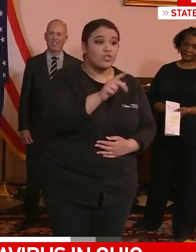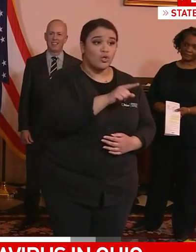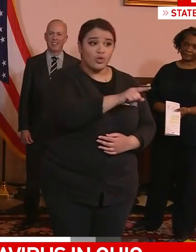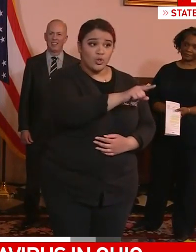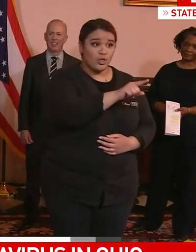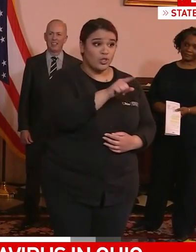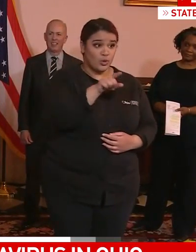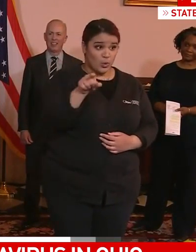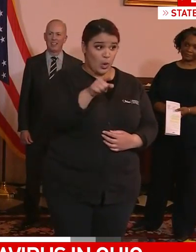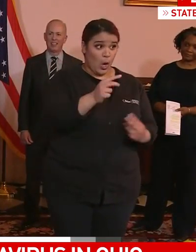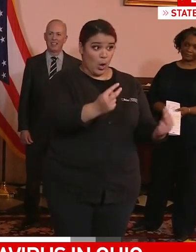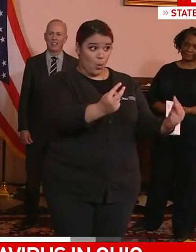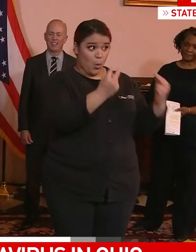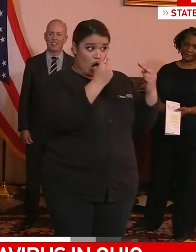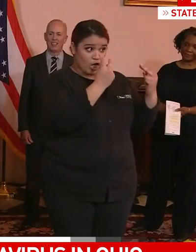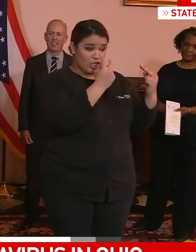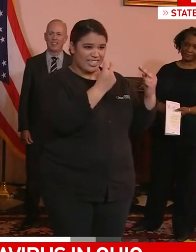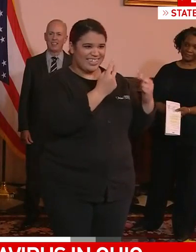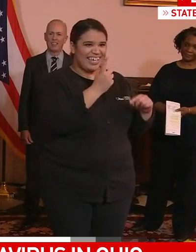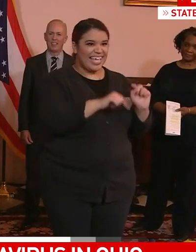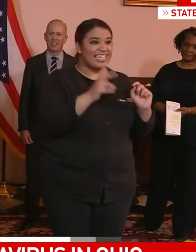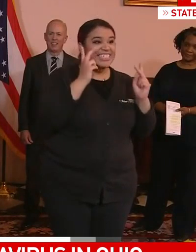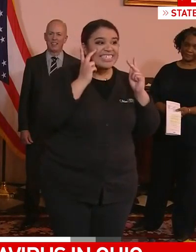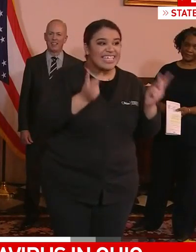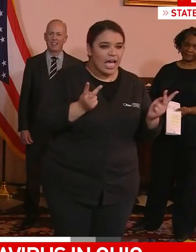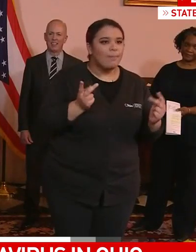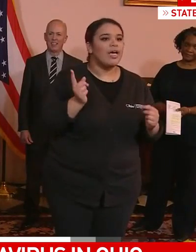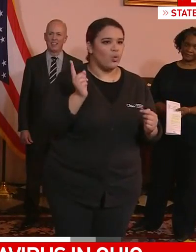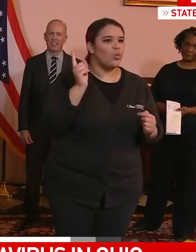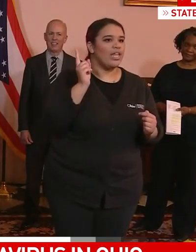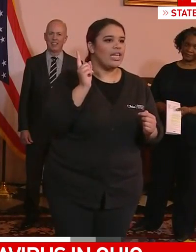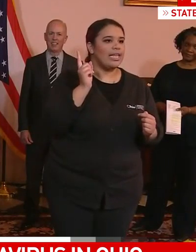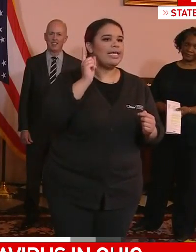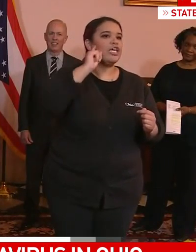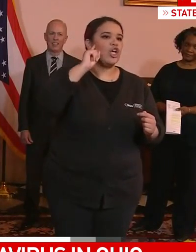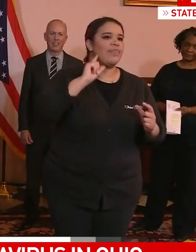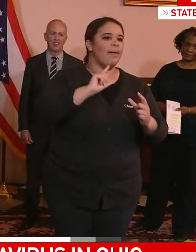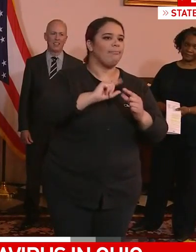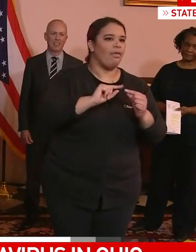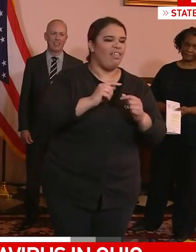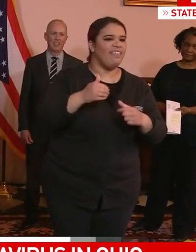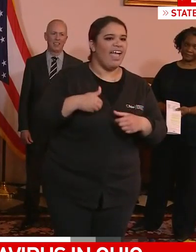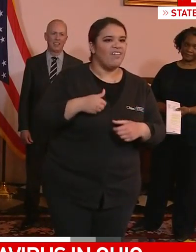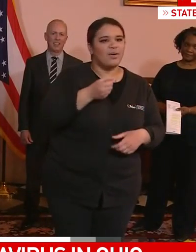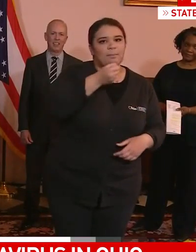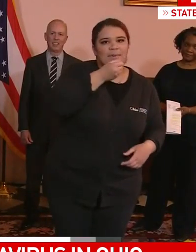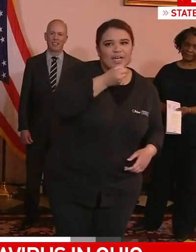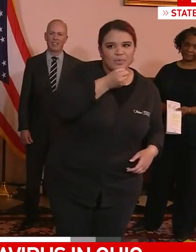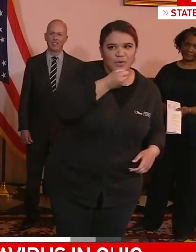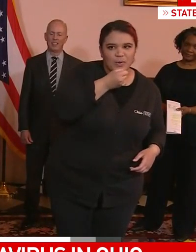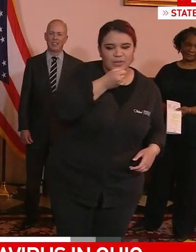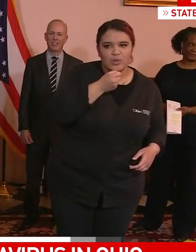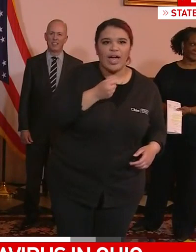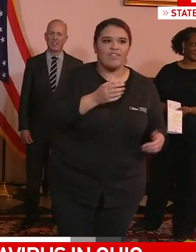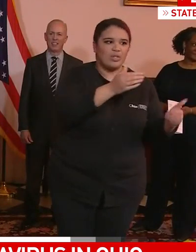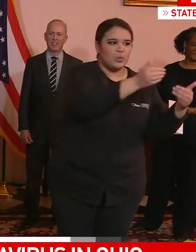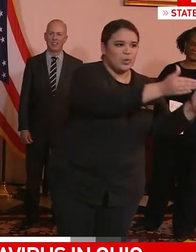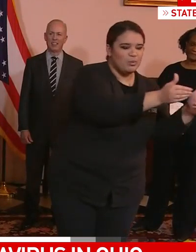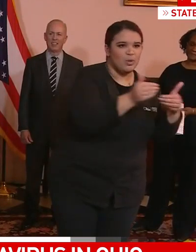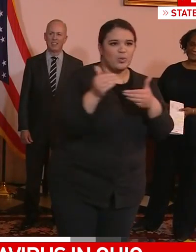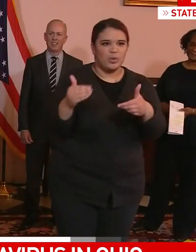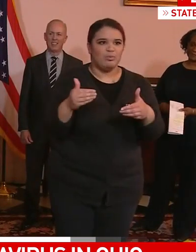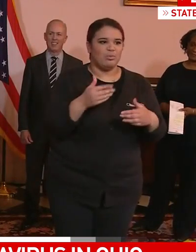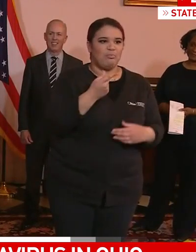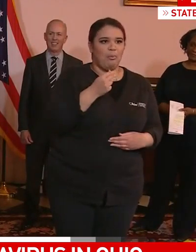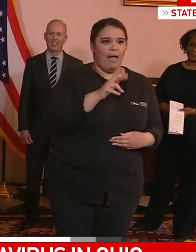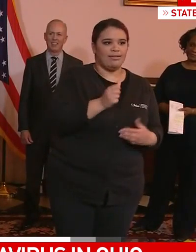them, but you will be able to hear them as they're speaking right directly into a mic. And I've got one room over here and one room over here. And again, I'm looking